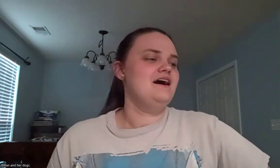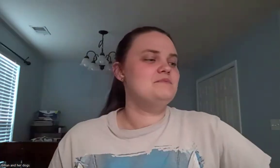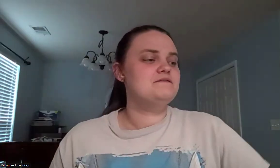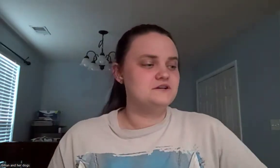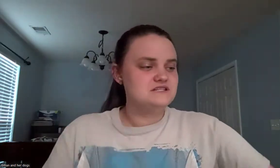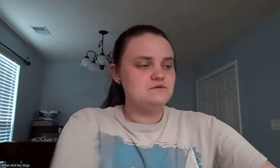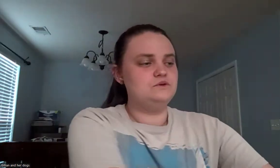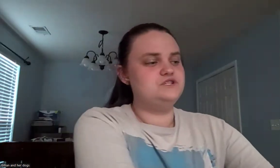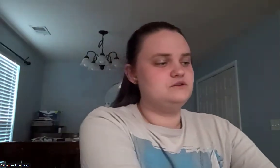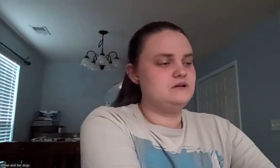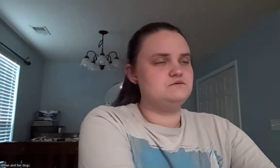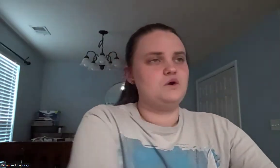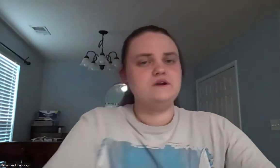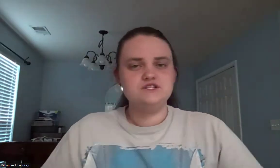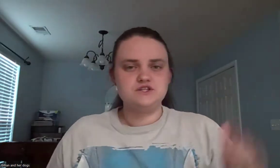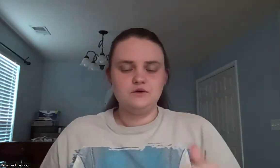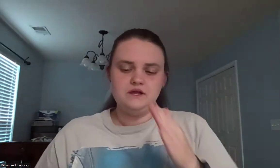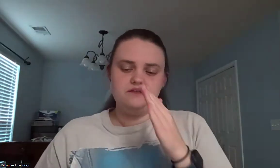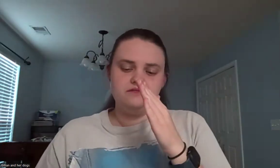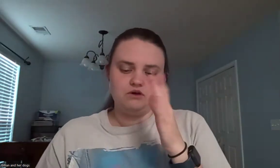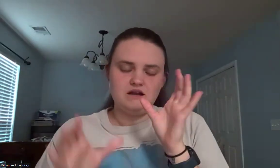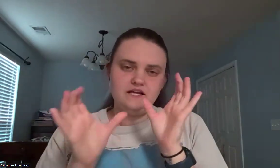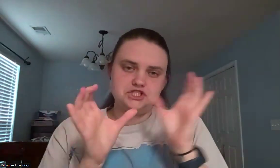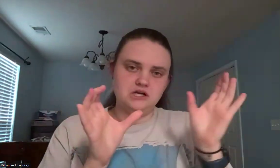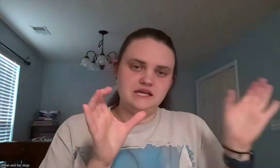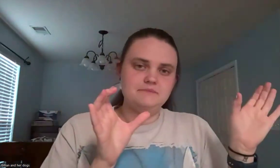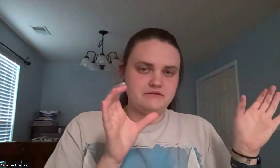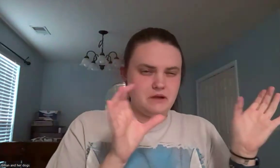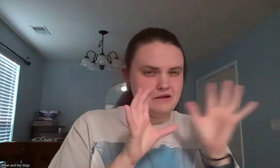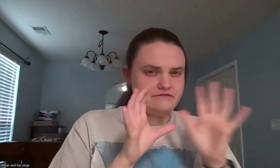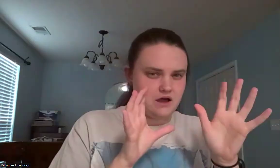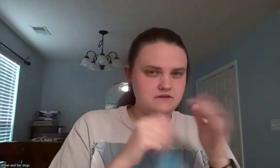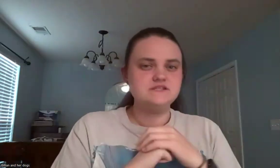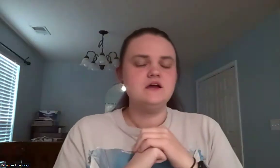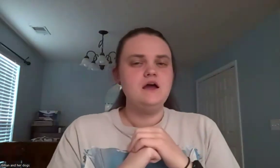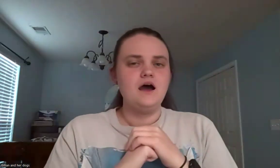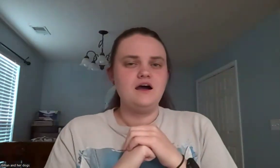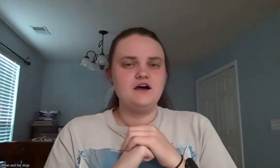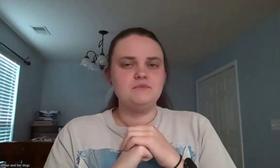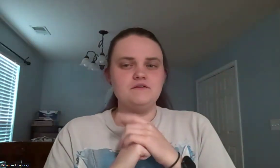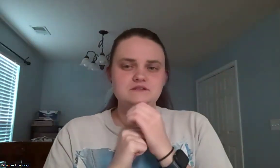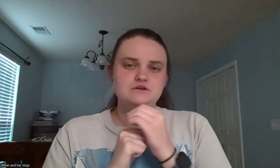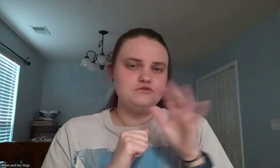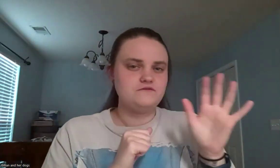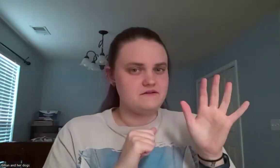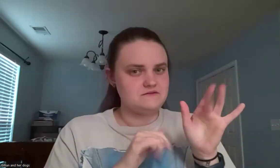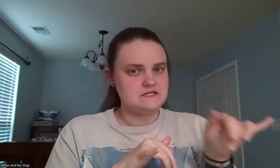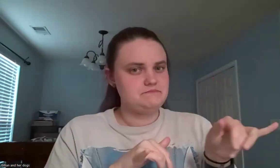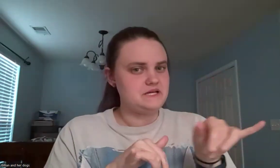The first thing we'll do is we're going to start with, we're kind of like chunking it by about fives. 0 through 5 is very